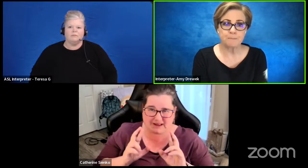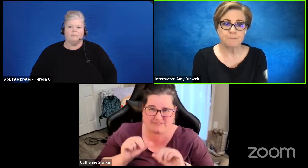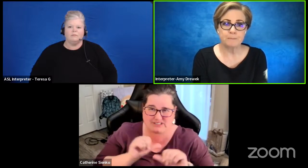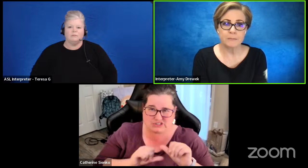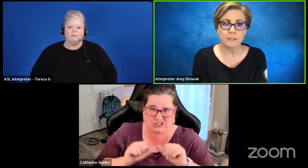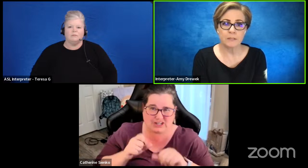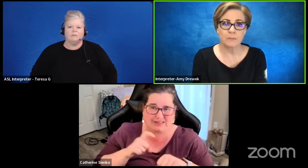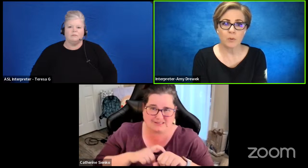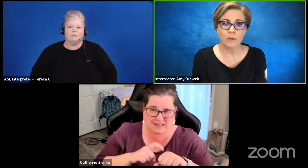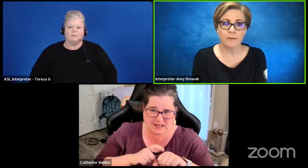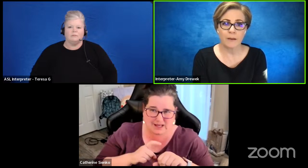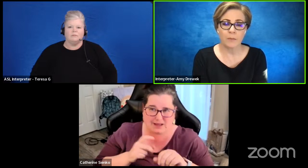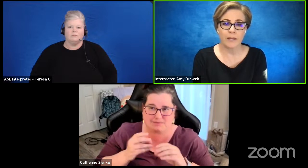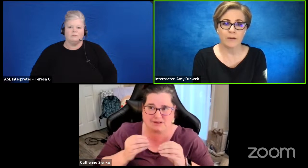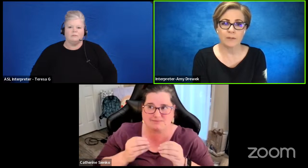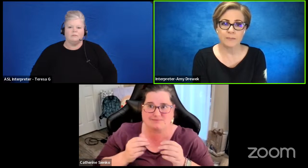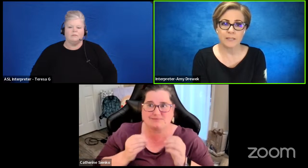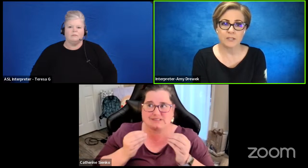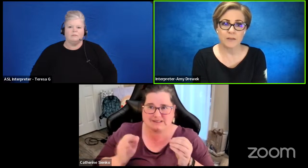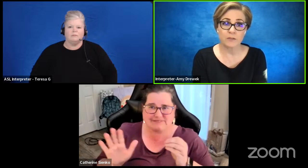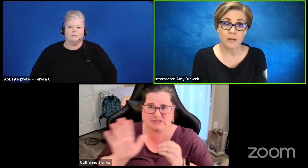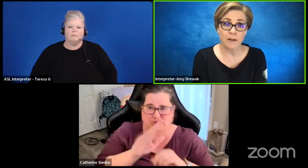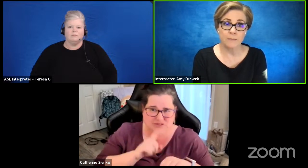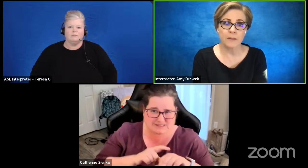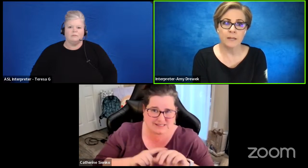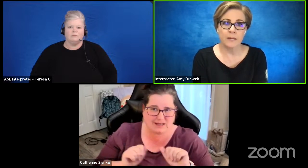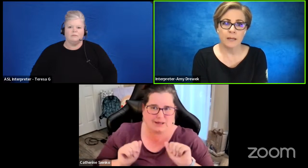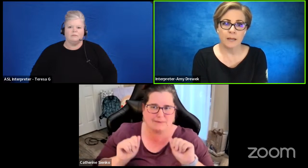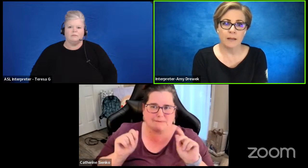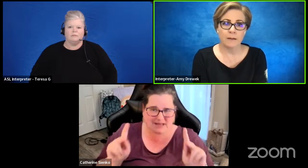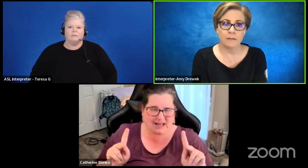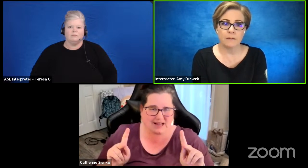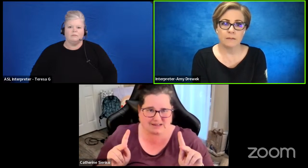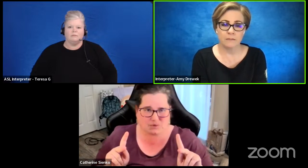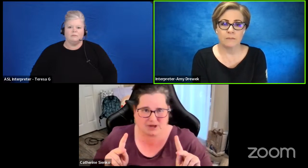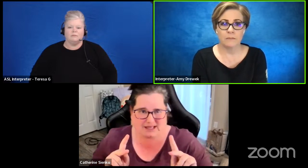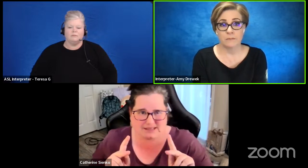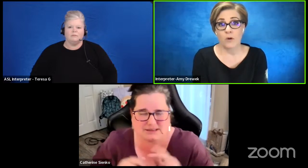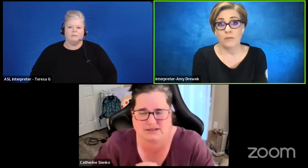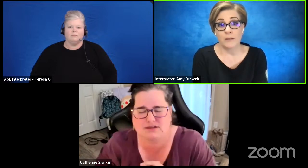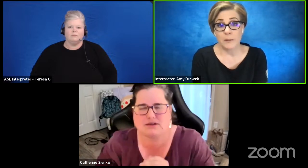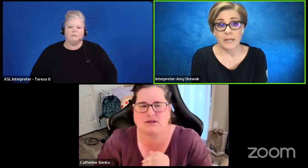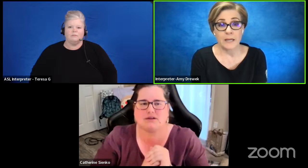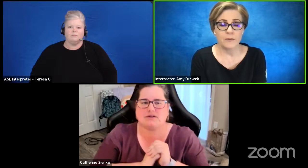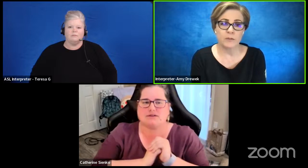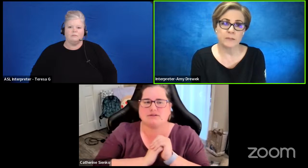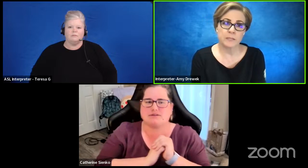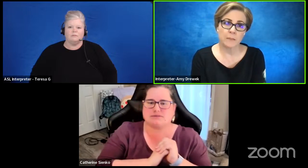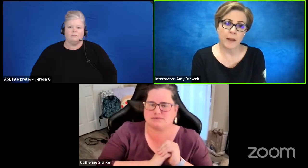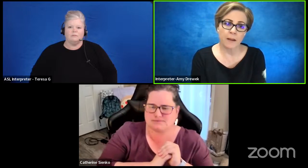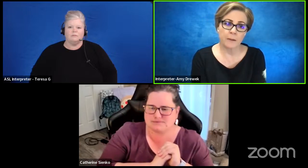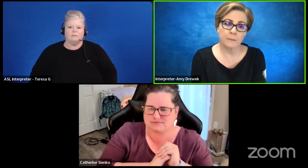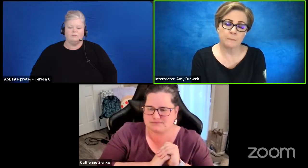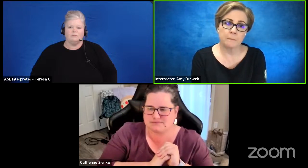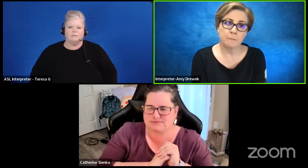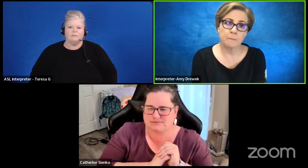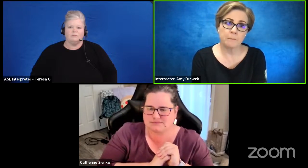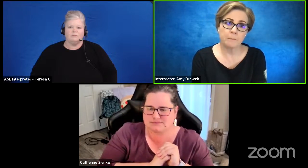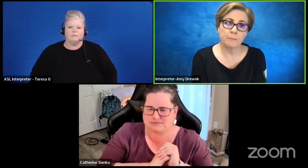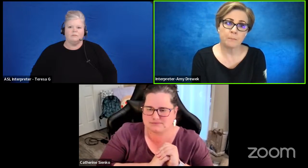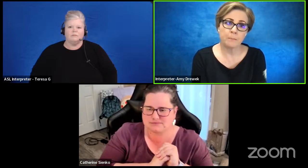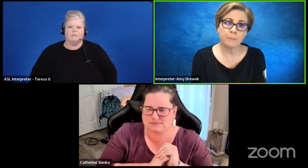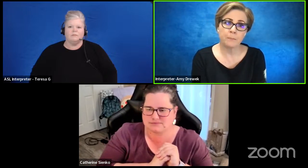Okay. It's important that we respect each other's time, and hopefully we can give you some time